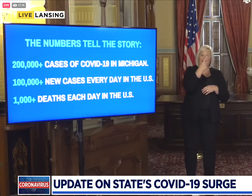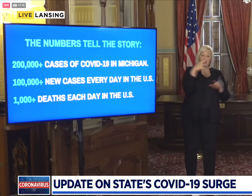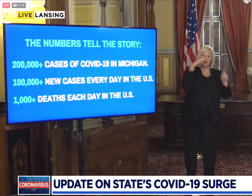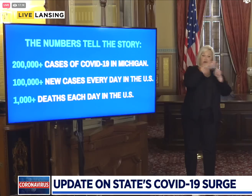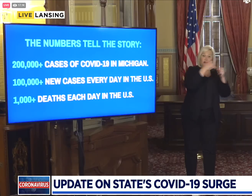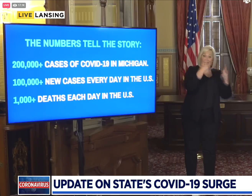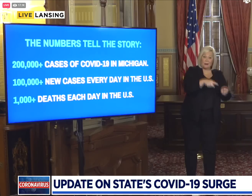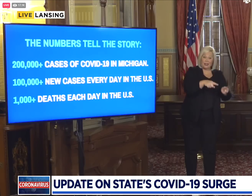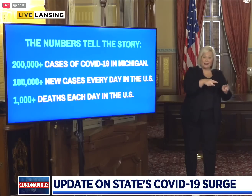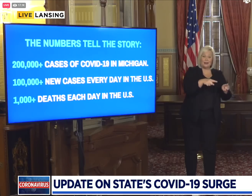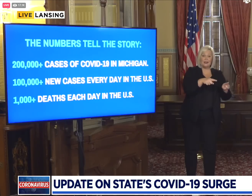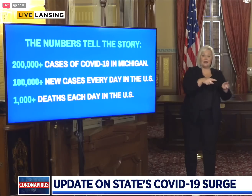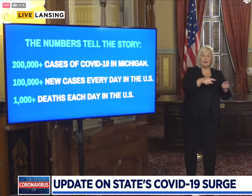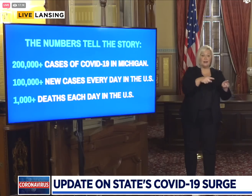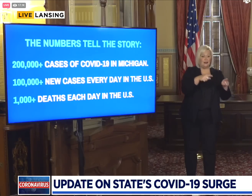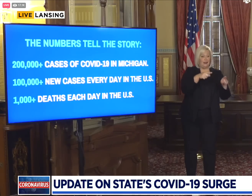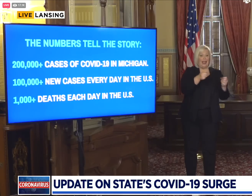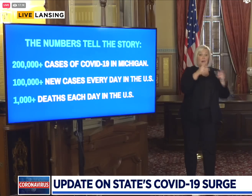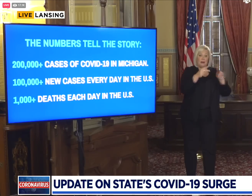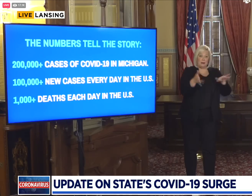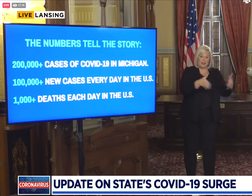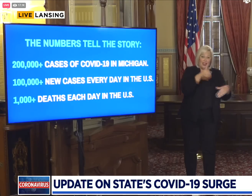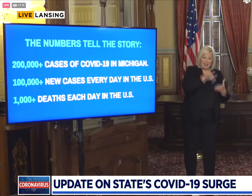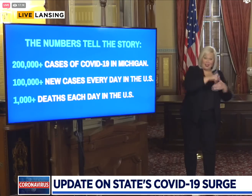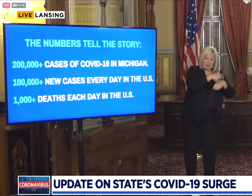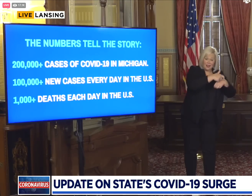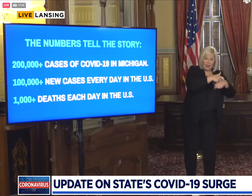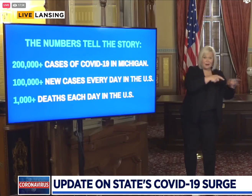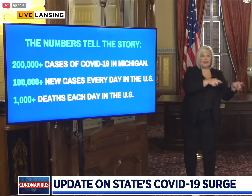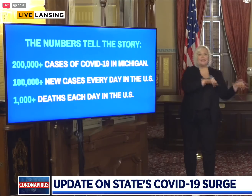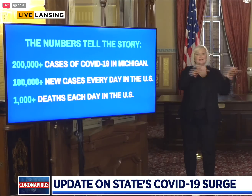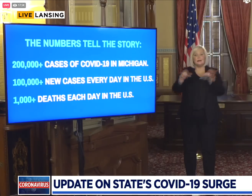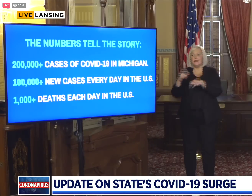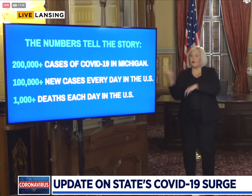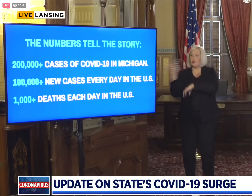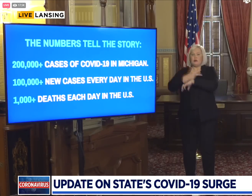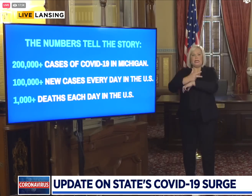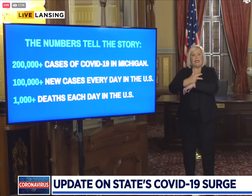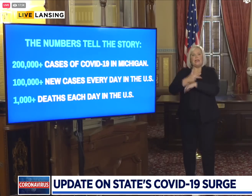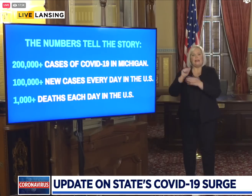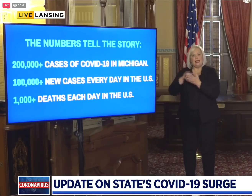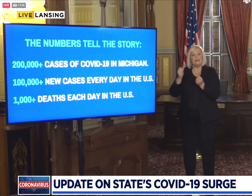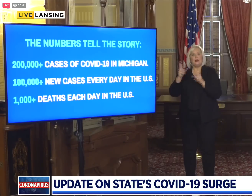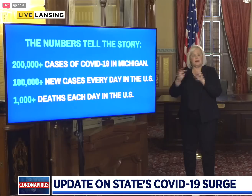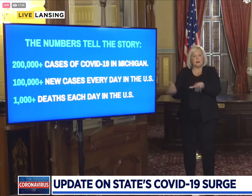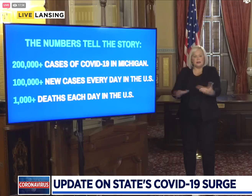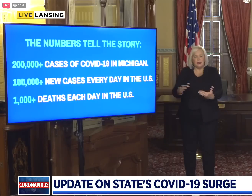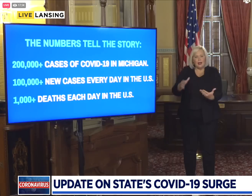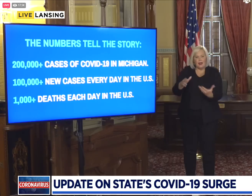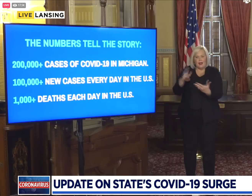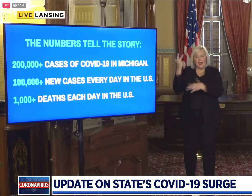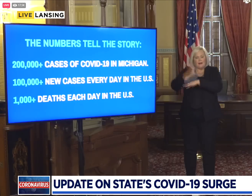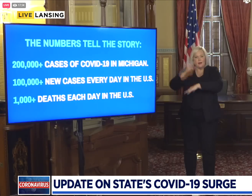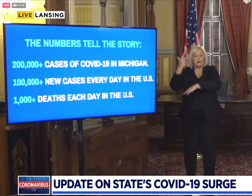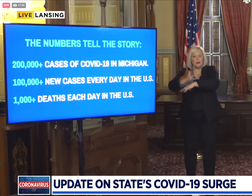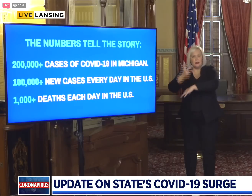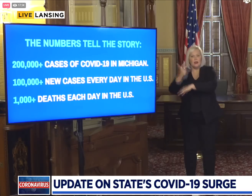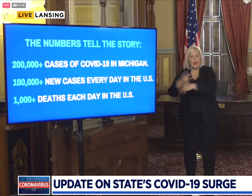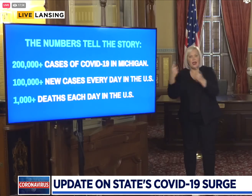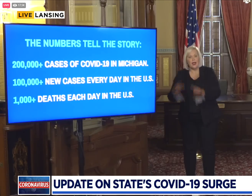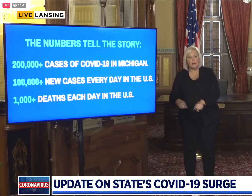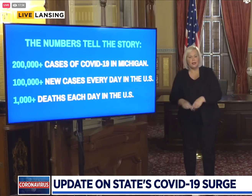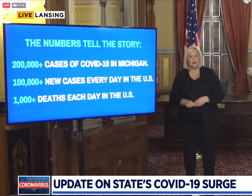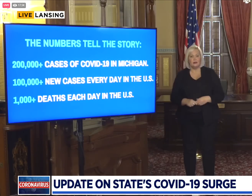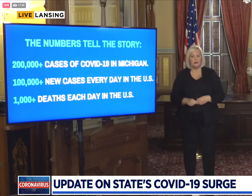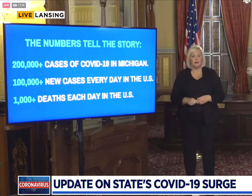No one is safe from this virus. Youth will not protect you from COVID-19. Fame and